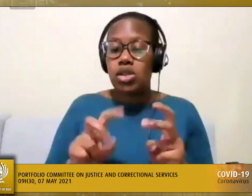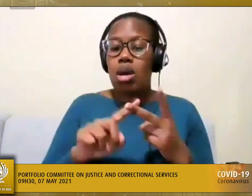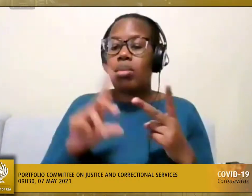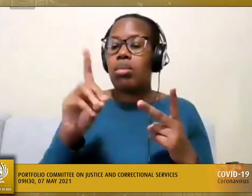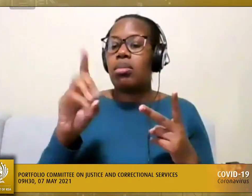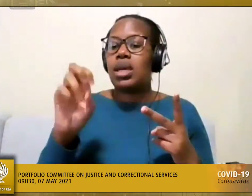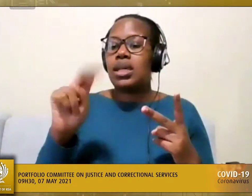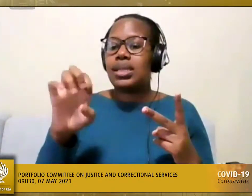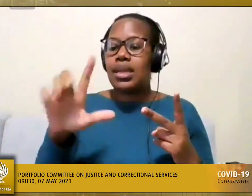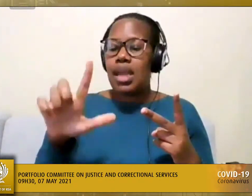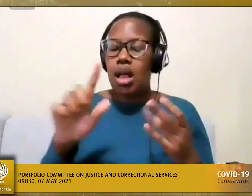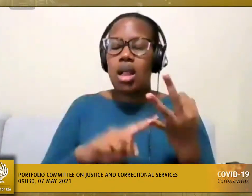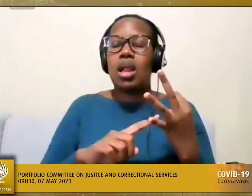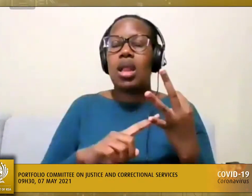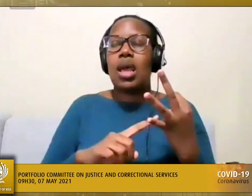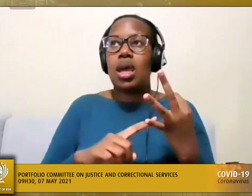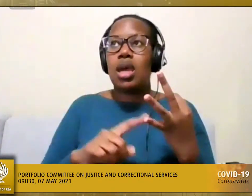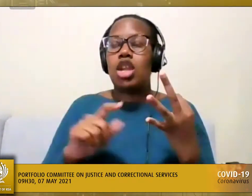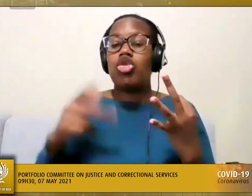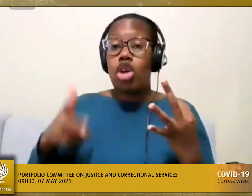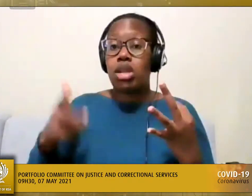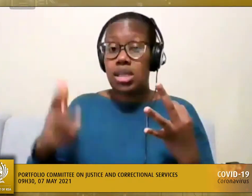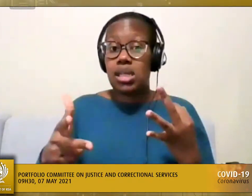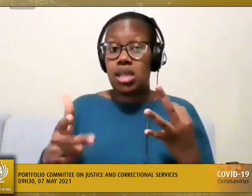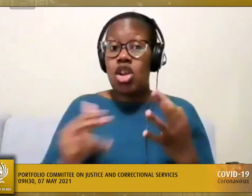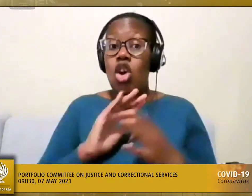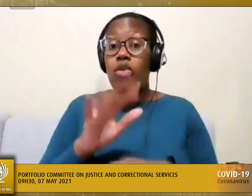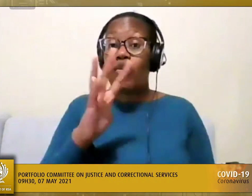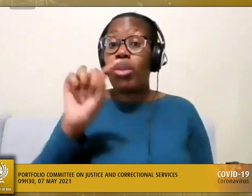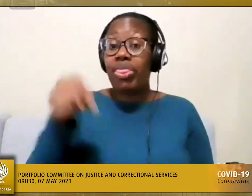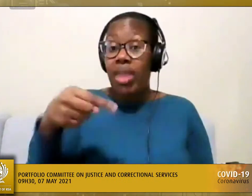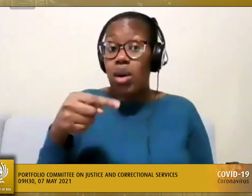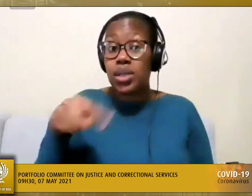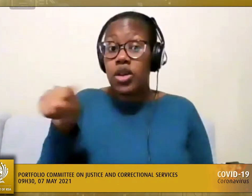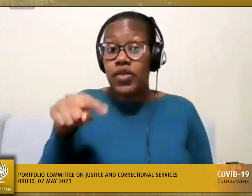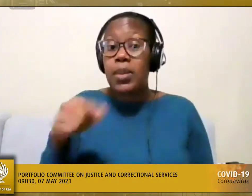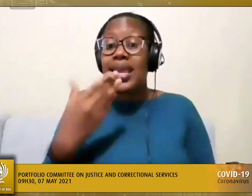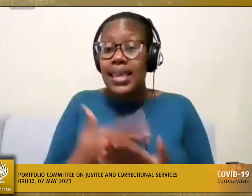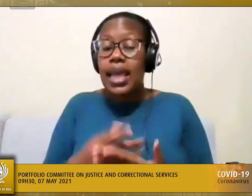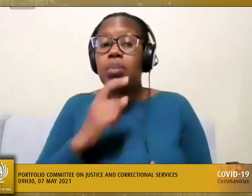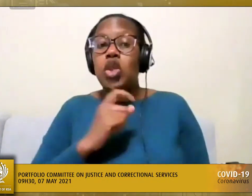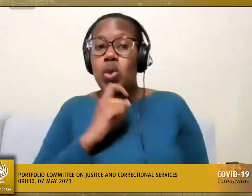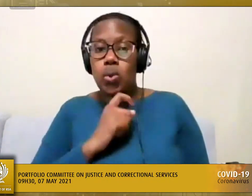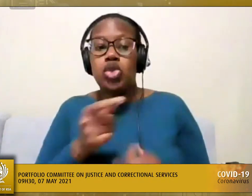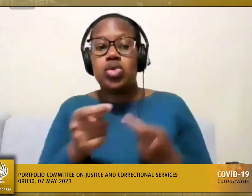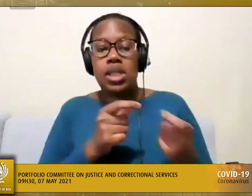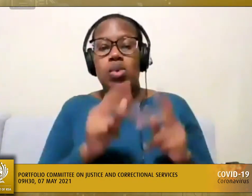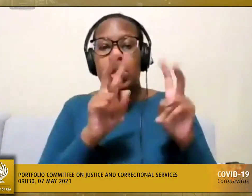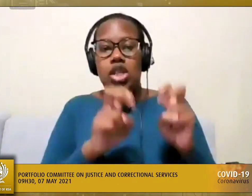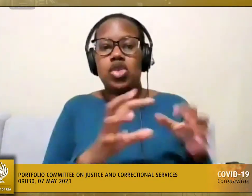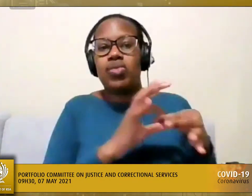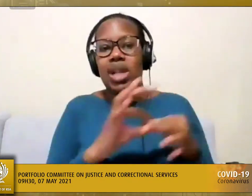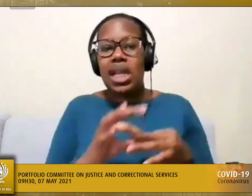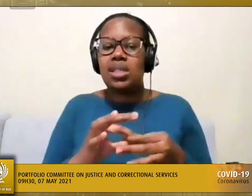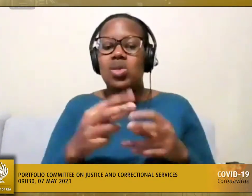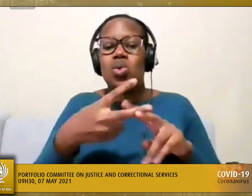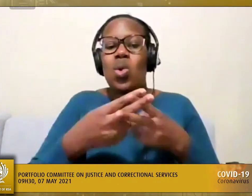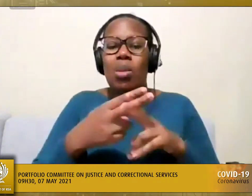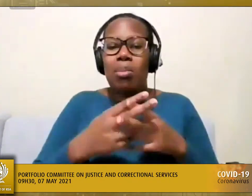and a lot of them over four thousand of them that can be used to deal with issues relating to plan being